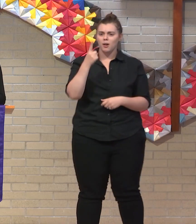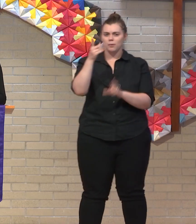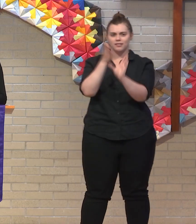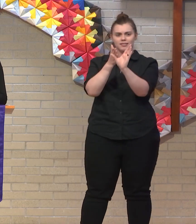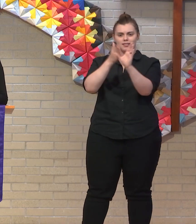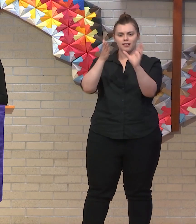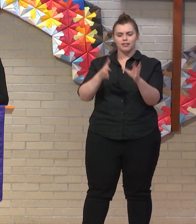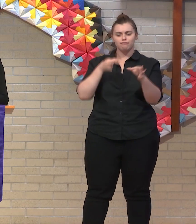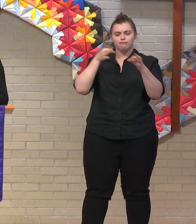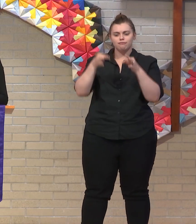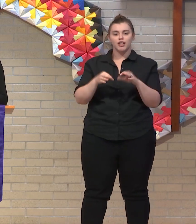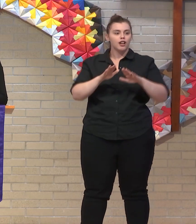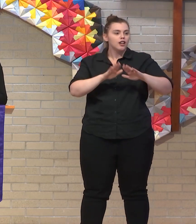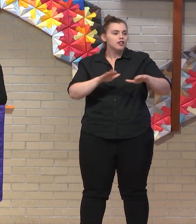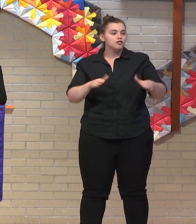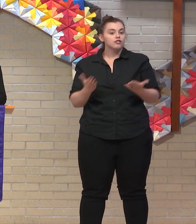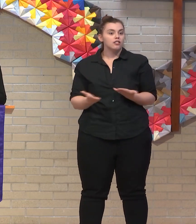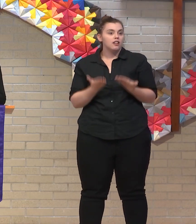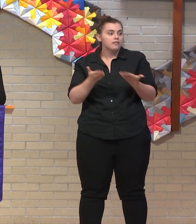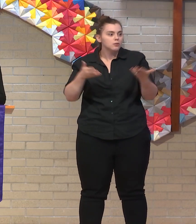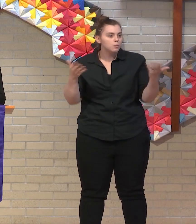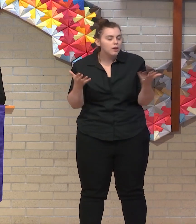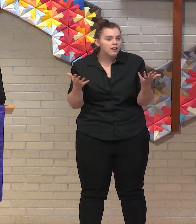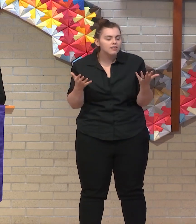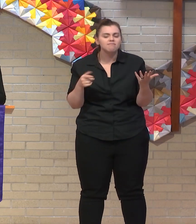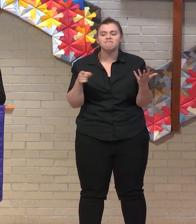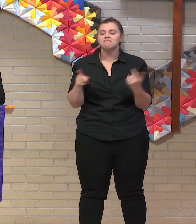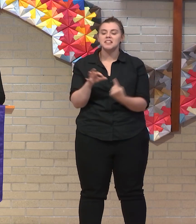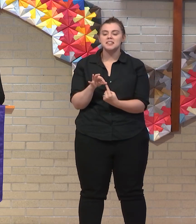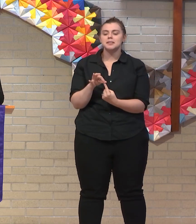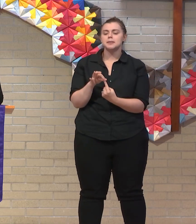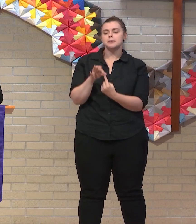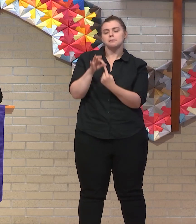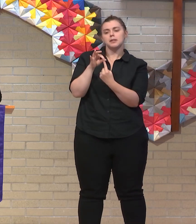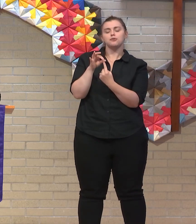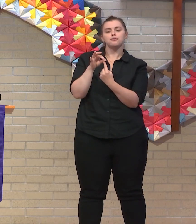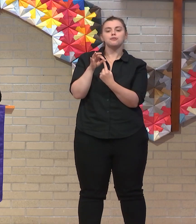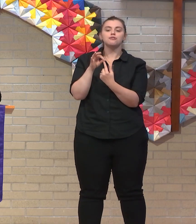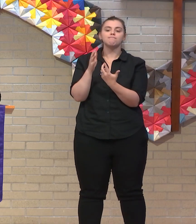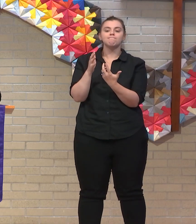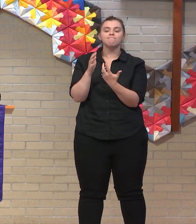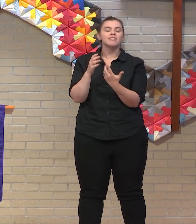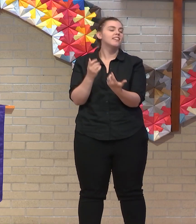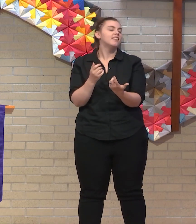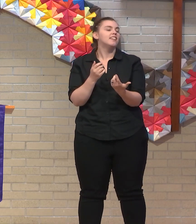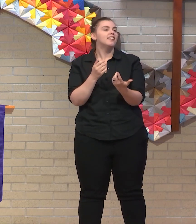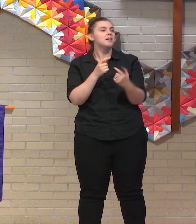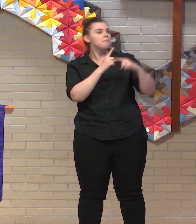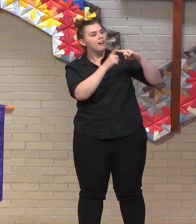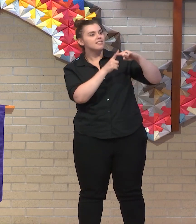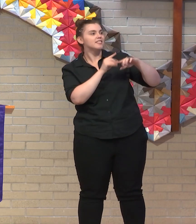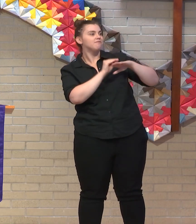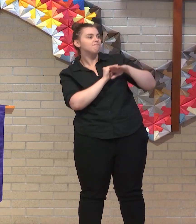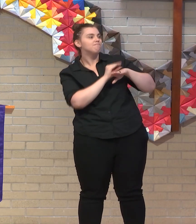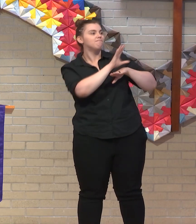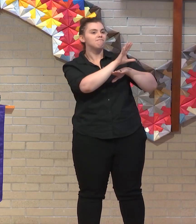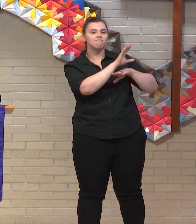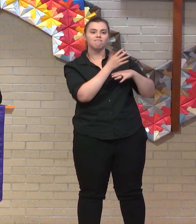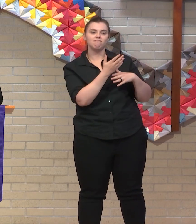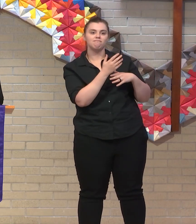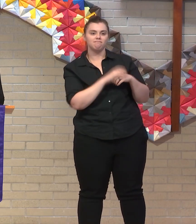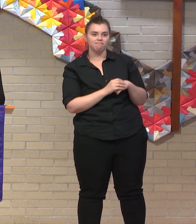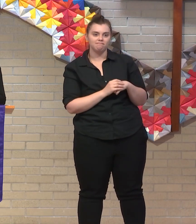it, children offer us an unusual level of unconditional positive